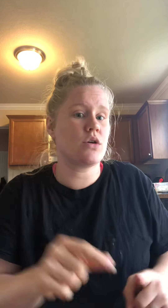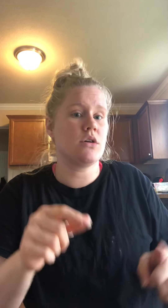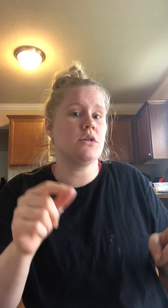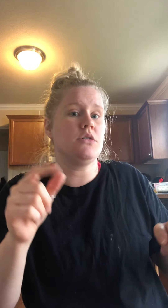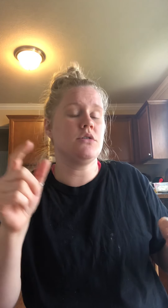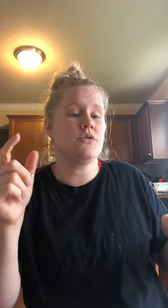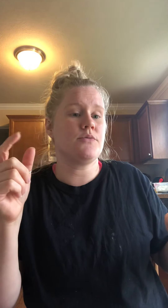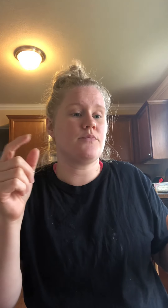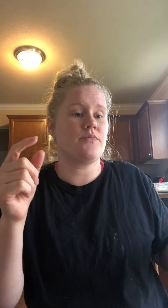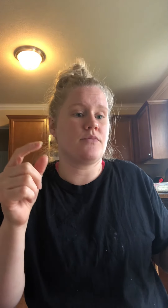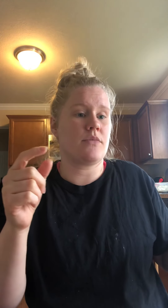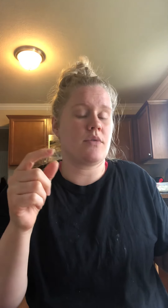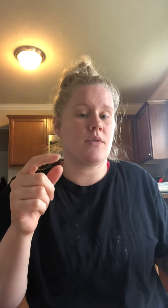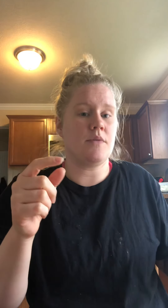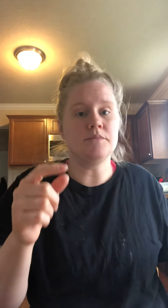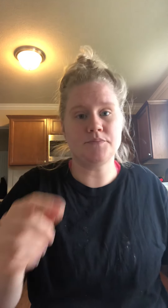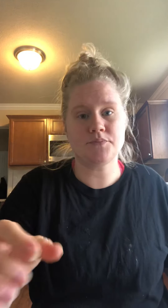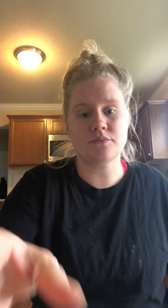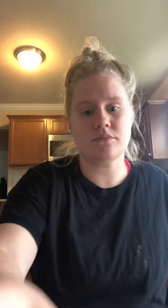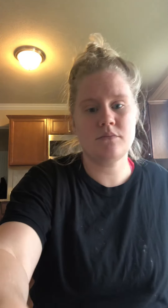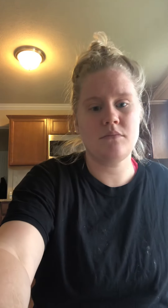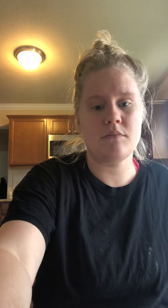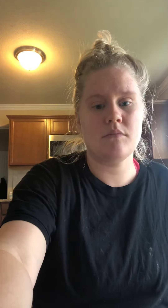In Dutch, we have the word voet. And when you have a lot of different